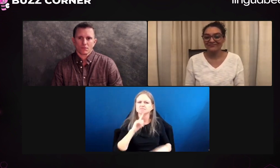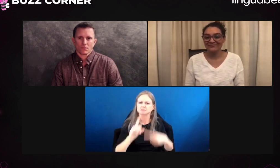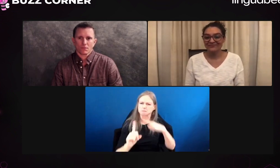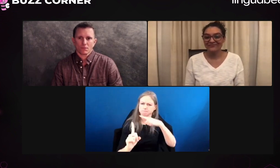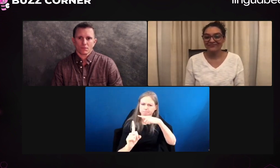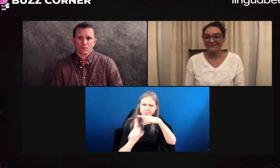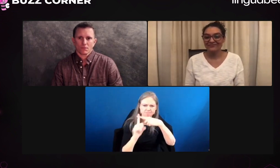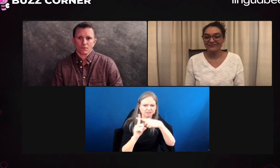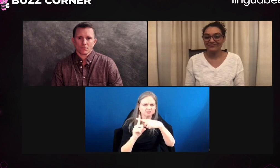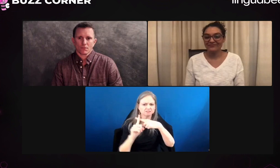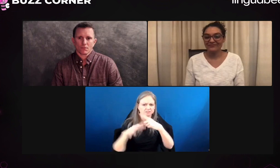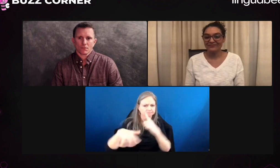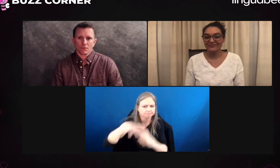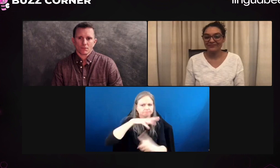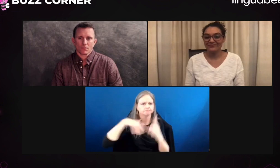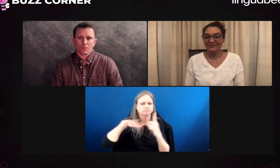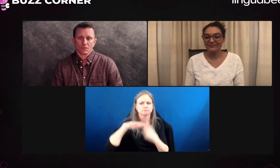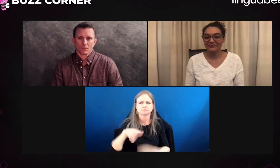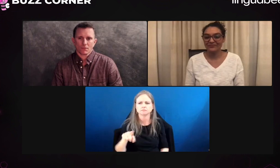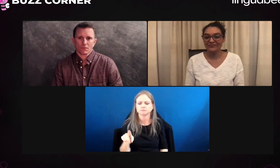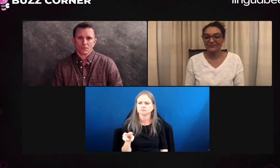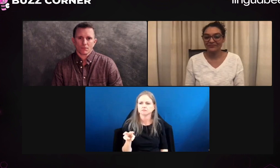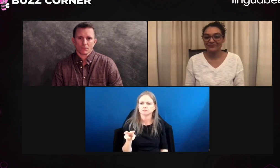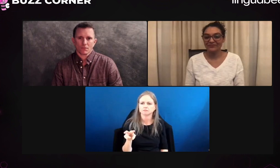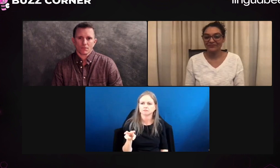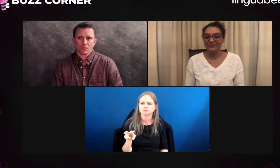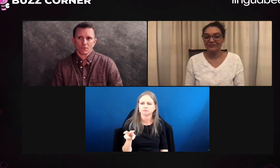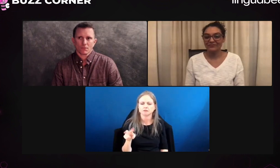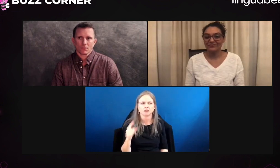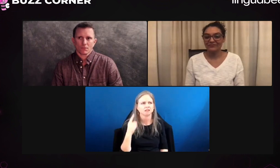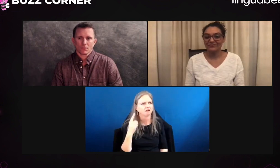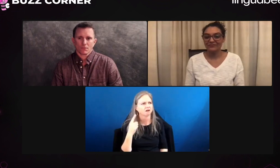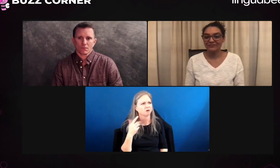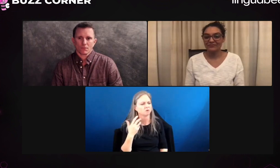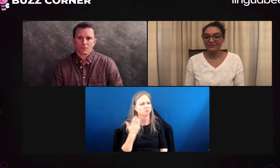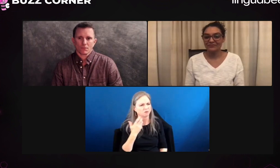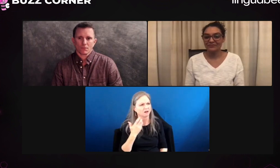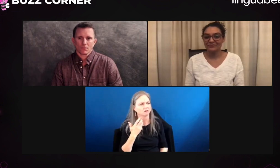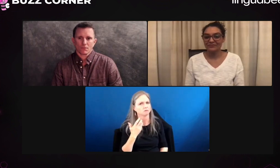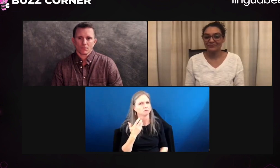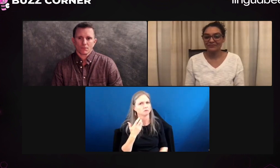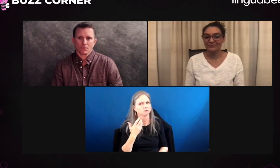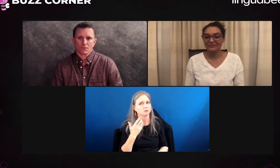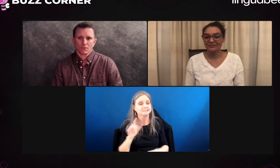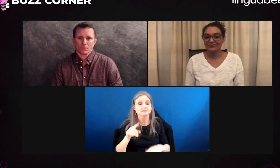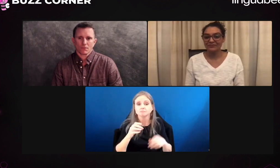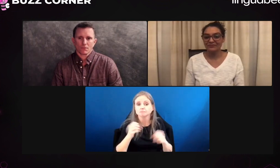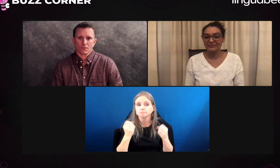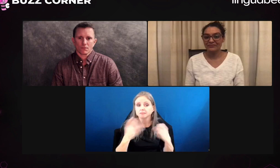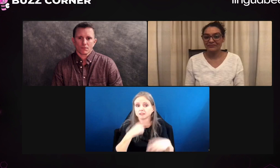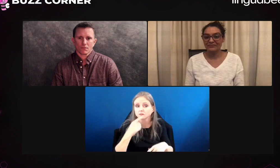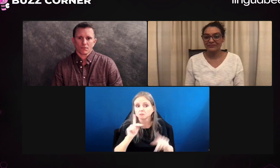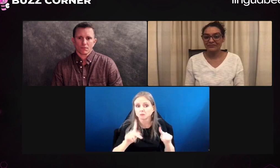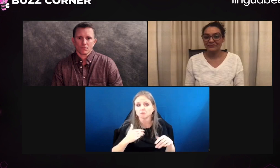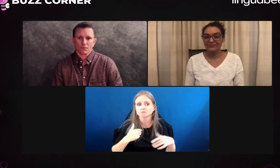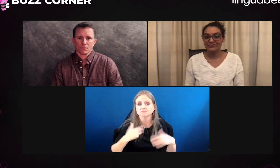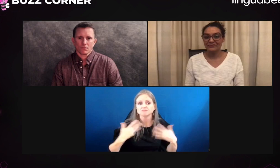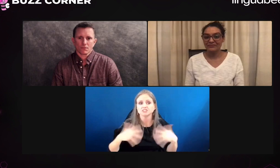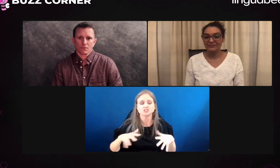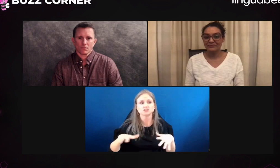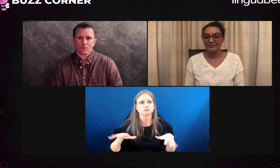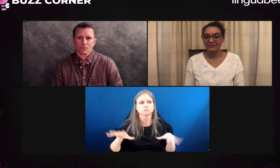laid back, and it just was a really positive environment. And I thought,